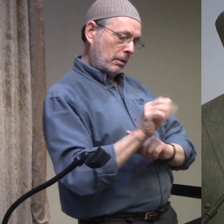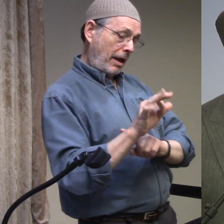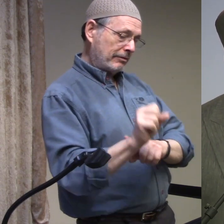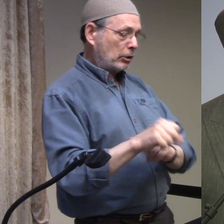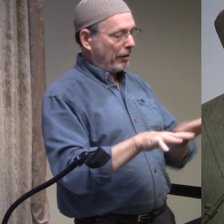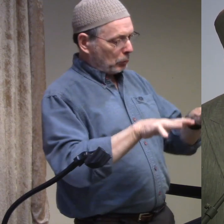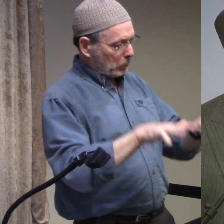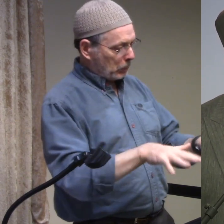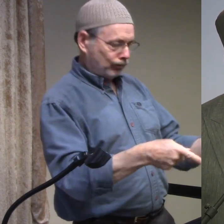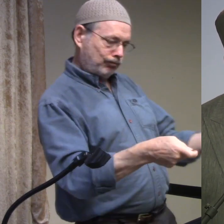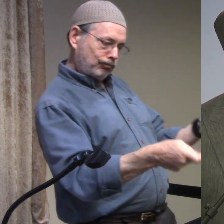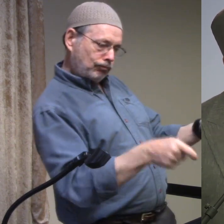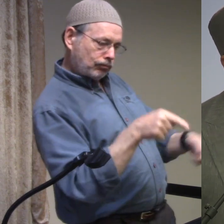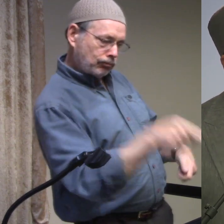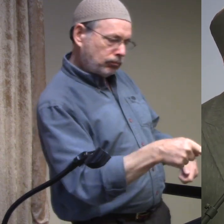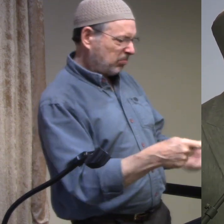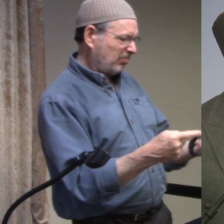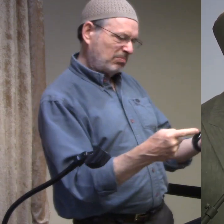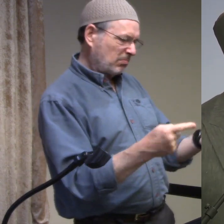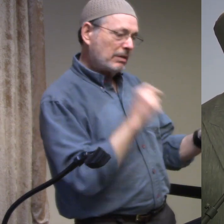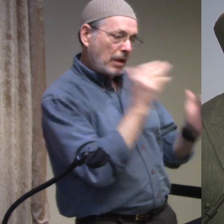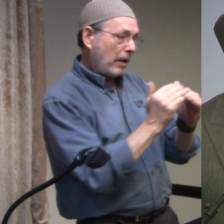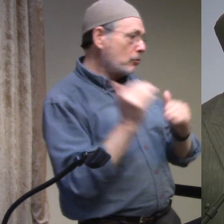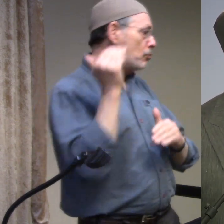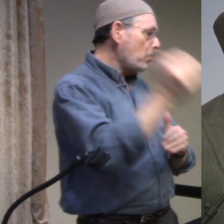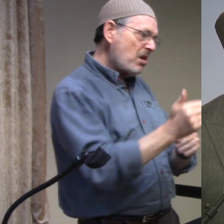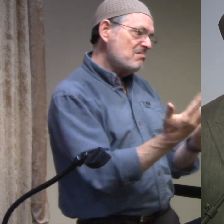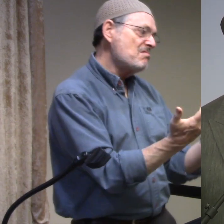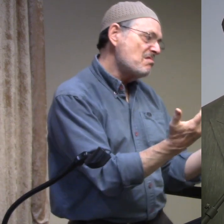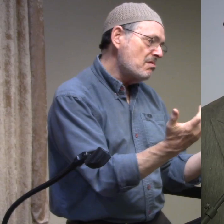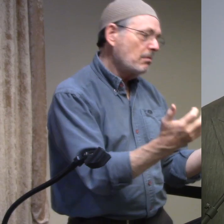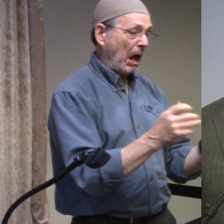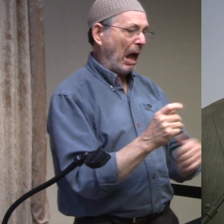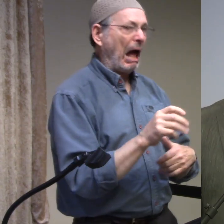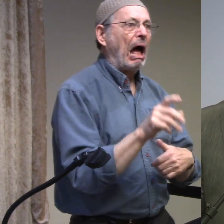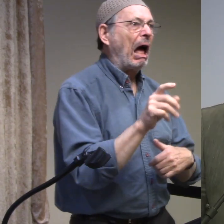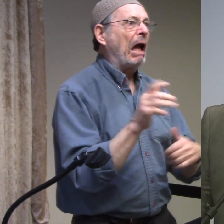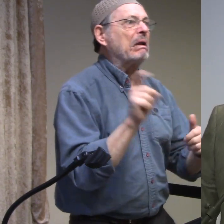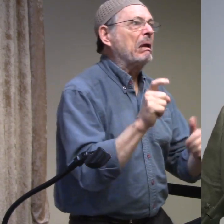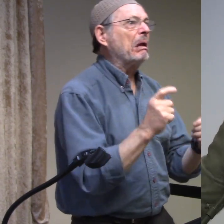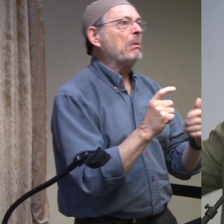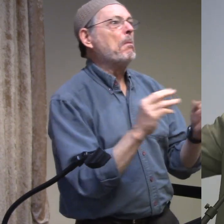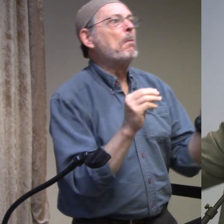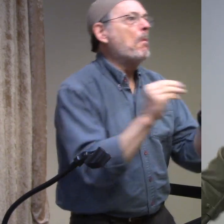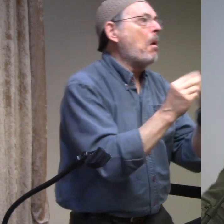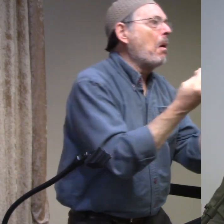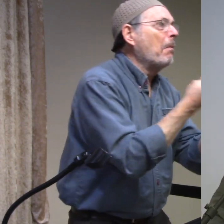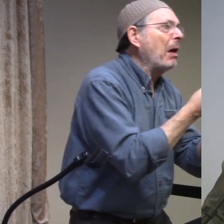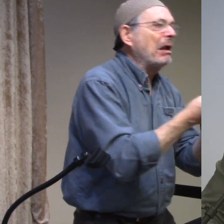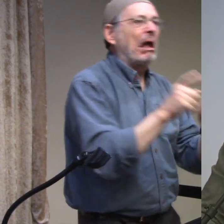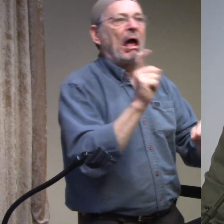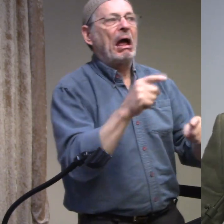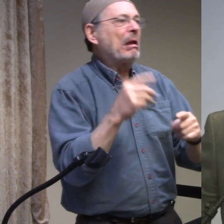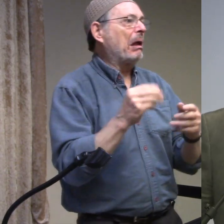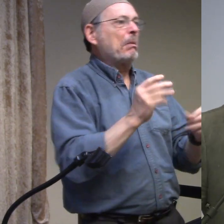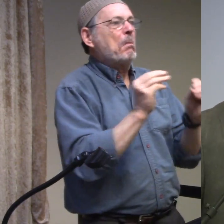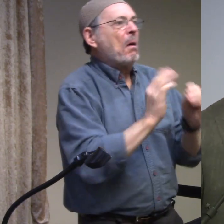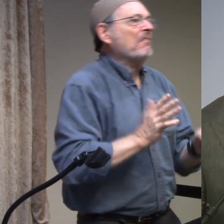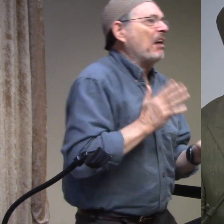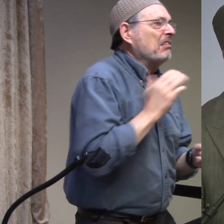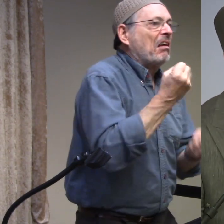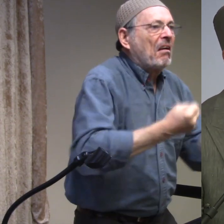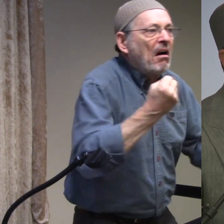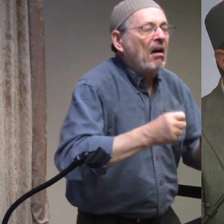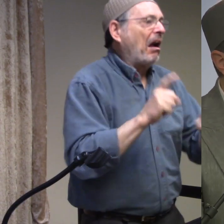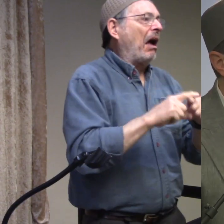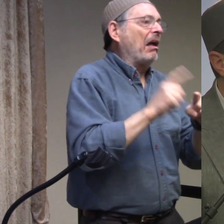more. 3,000 square feet's not enough. I need 4,000. My Acura's not enough. I need a Tesla. My Tesla's not enough. I need